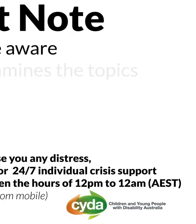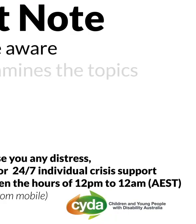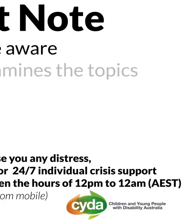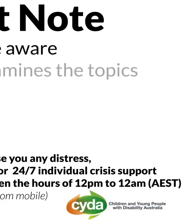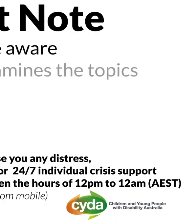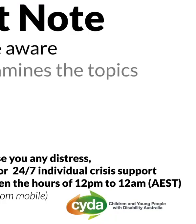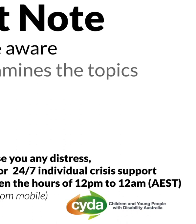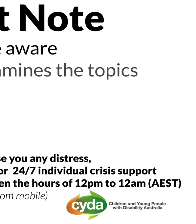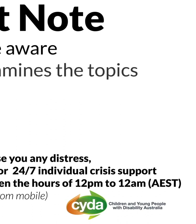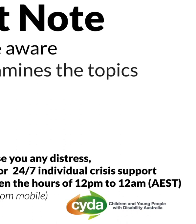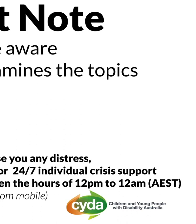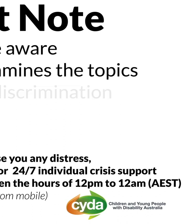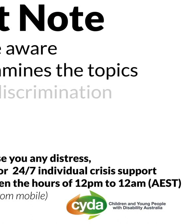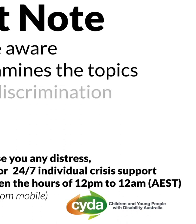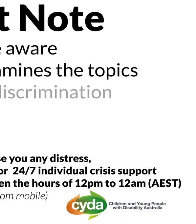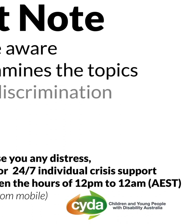on Twitter.